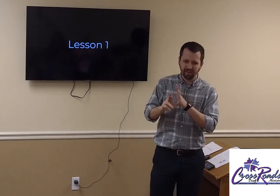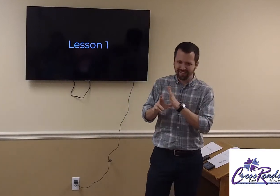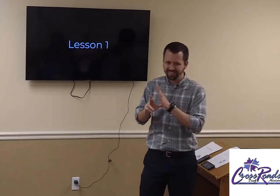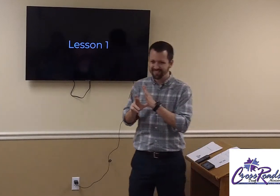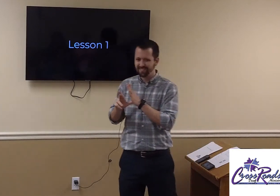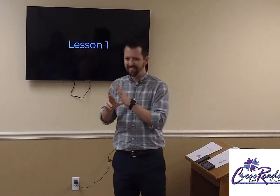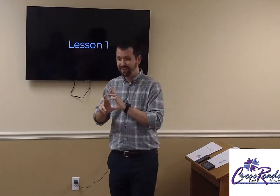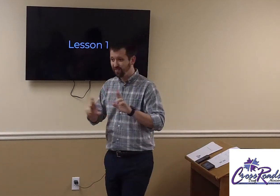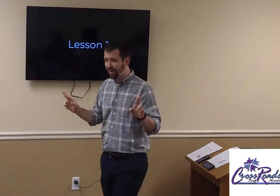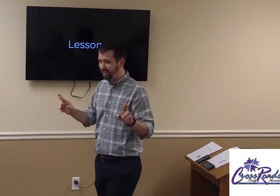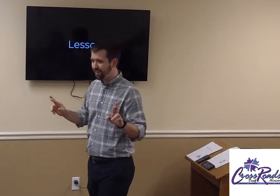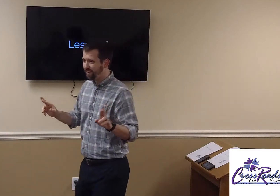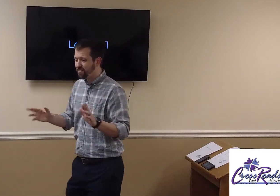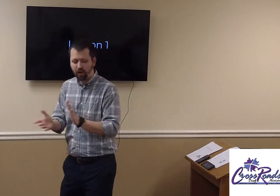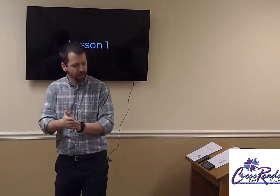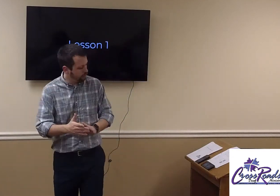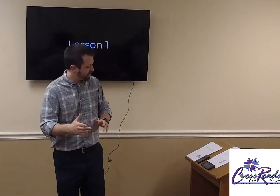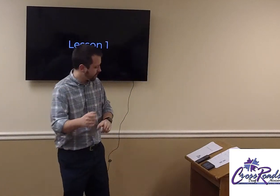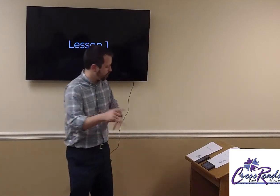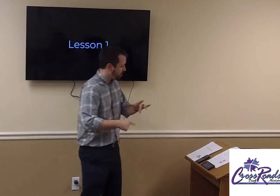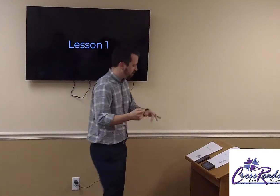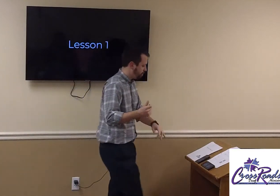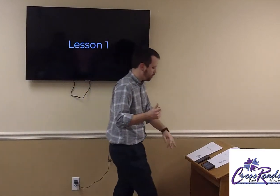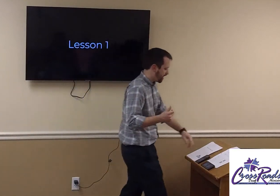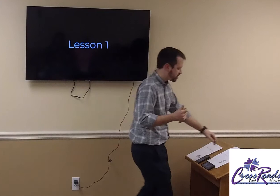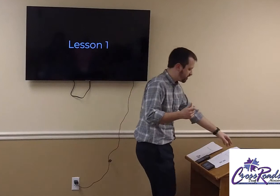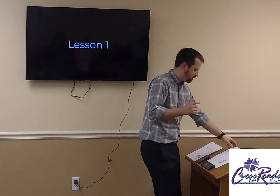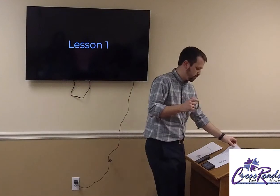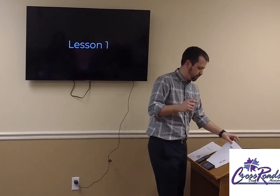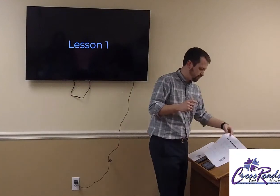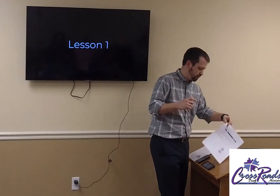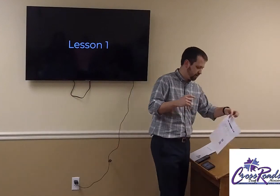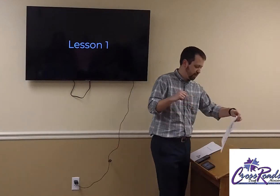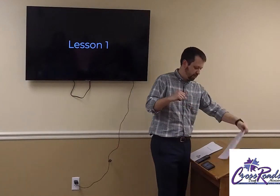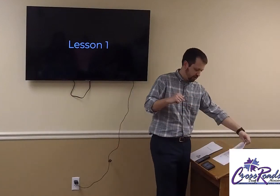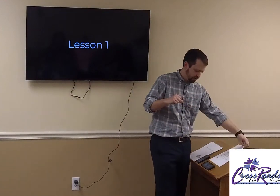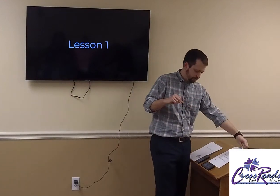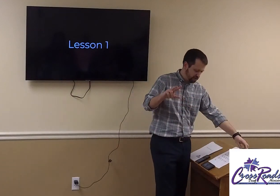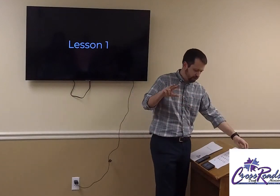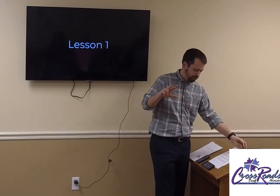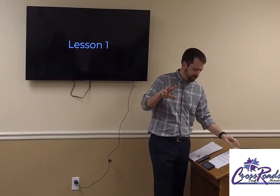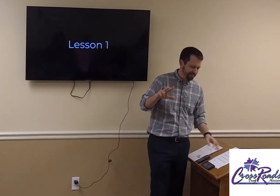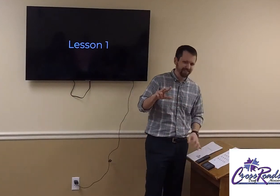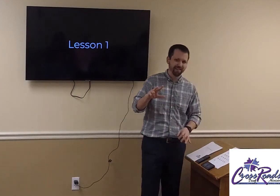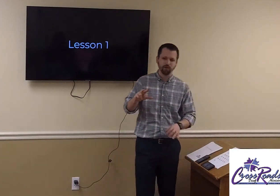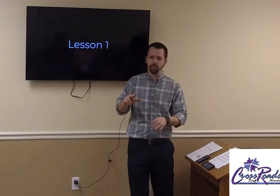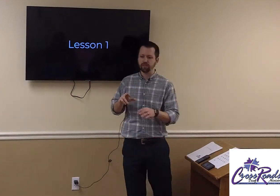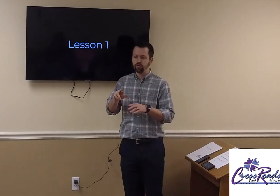huh? Y'all ready? So I know I want to skip around a little bit. We're actually going to go look at page 3. I want to run